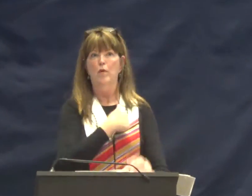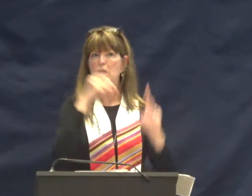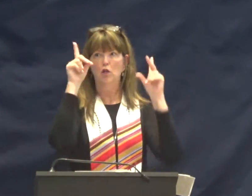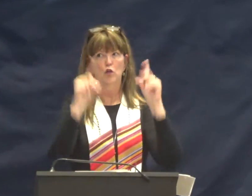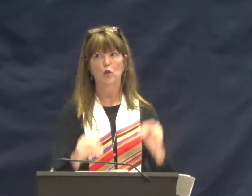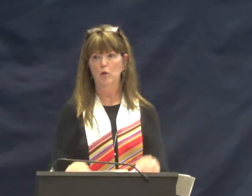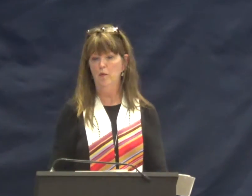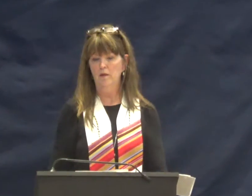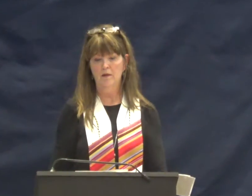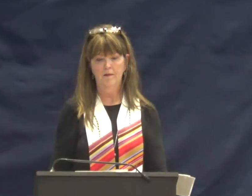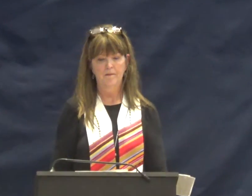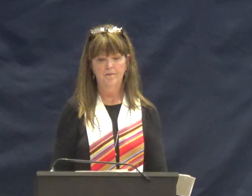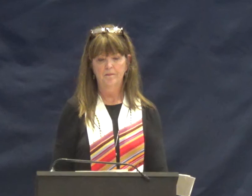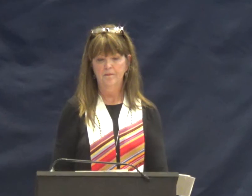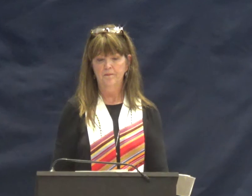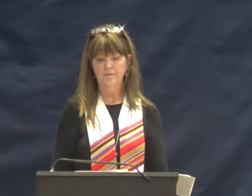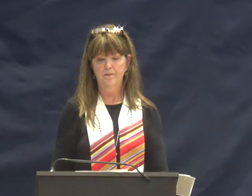Don't think we don't have any, because we do.